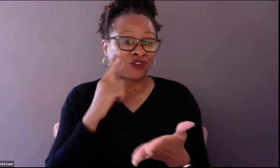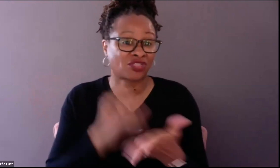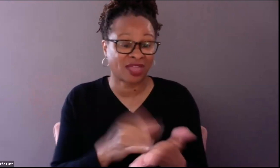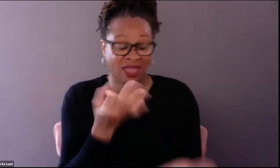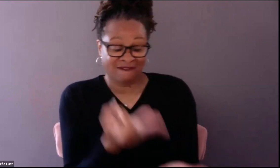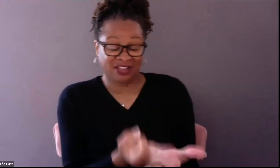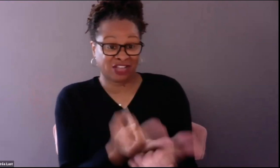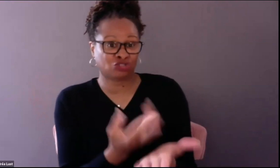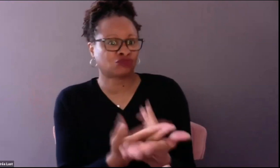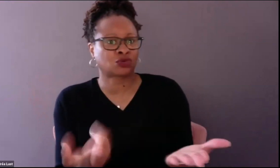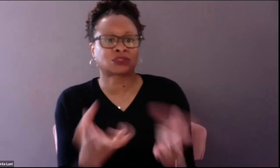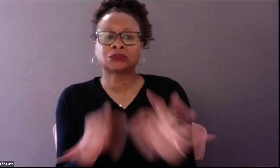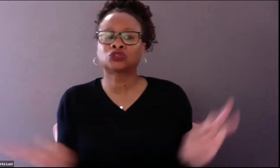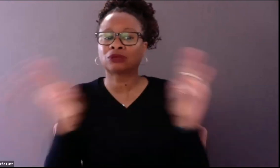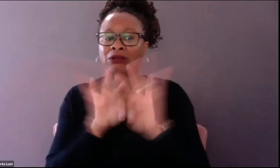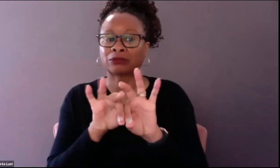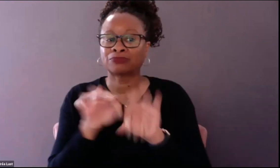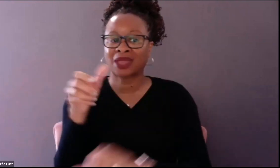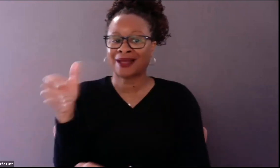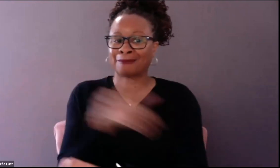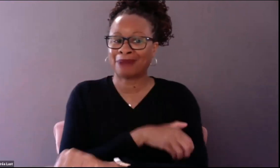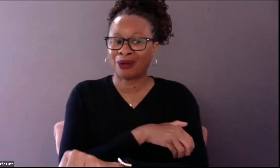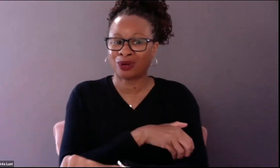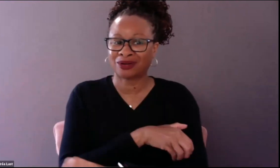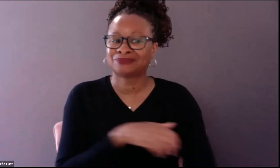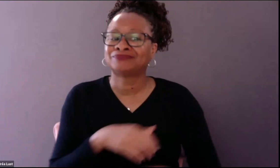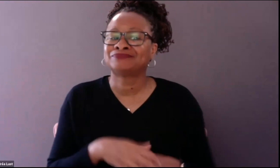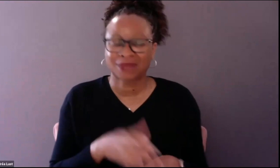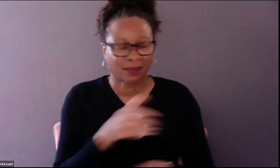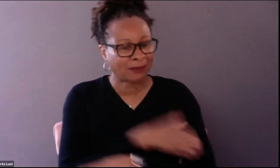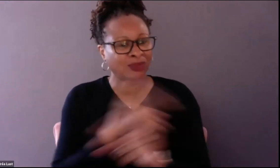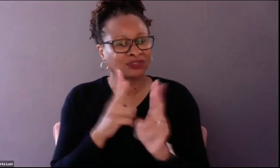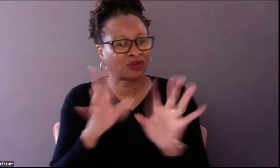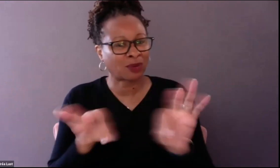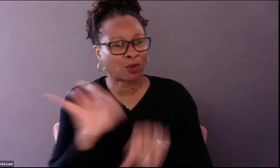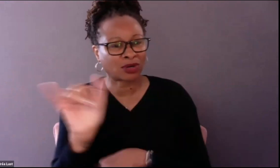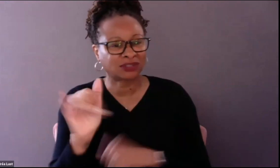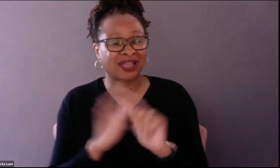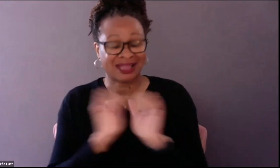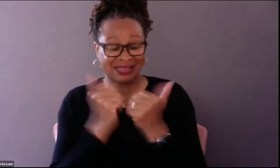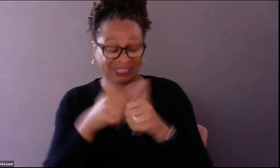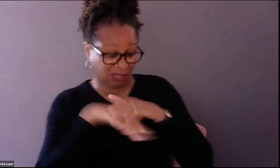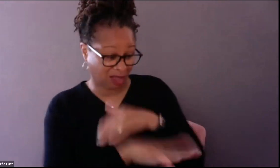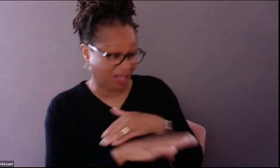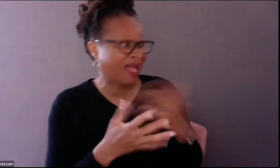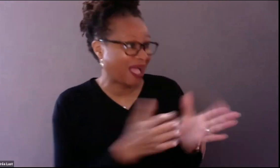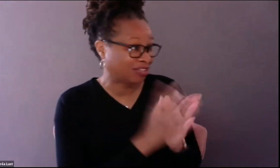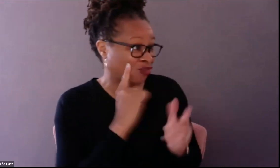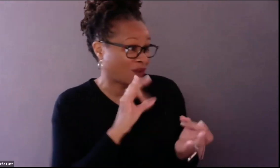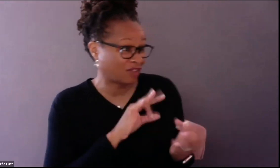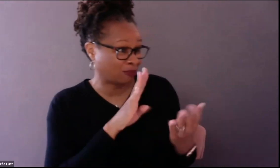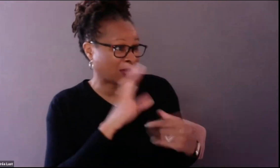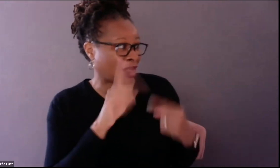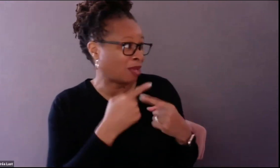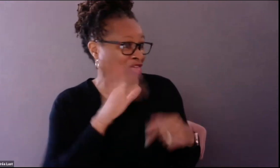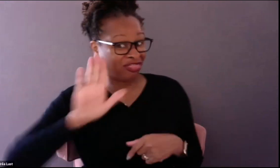critical. Power is critical. Oftentimes, agencies are coming into our neighborhoods and asking for feedback on a plan they've